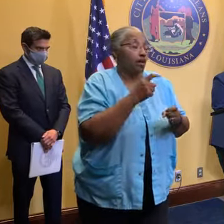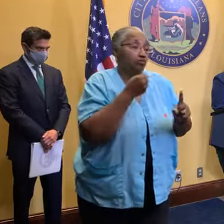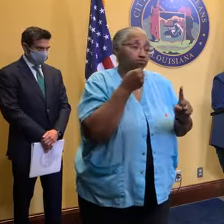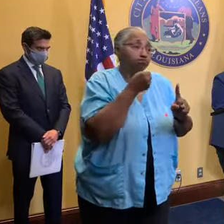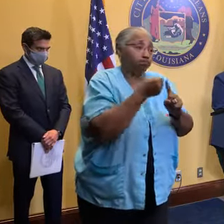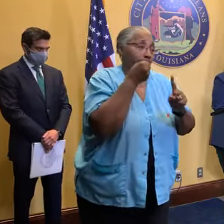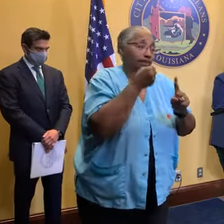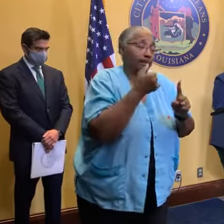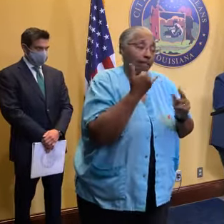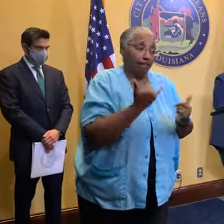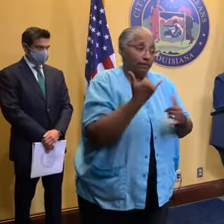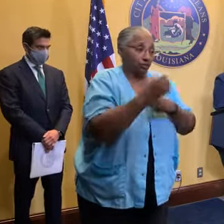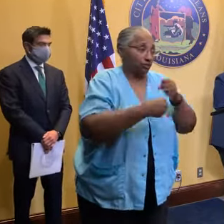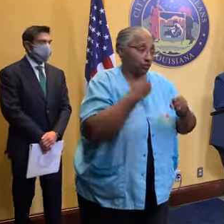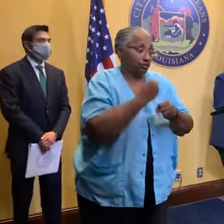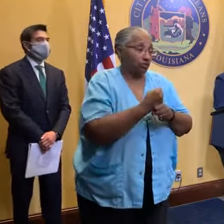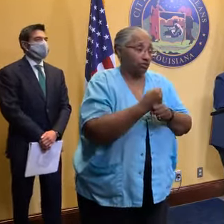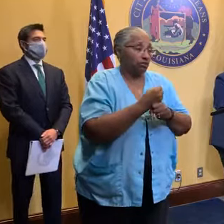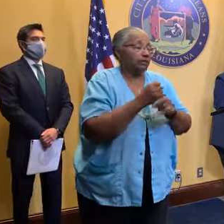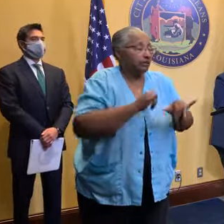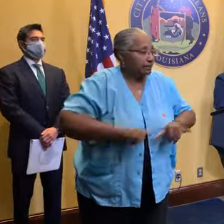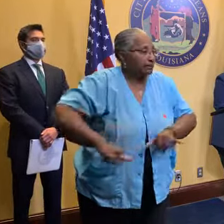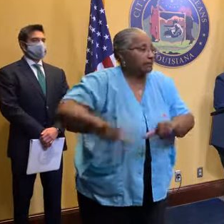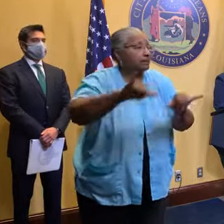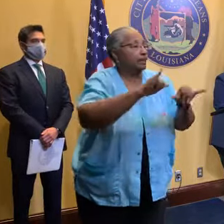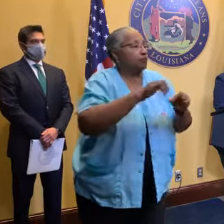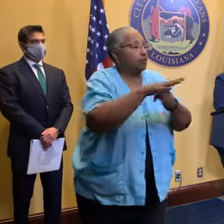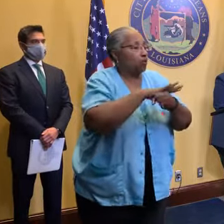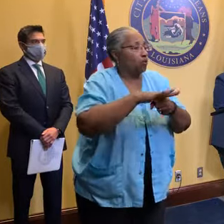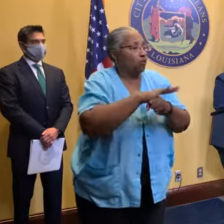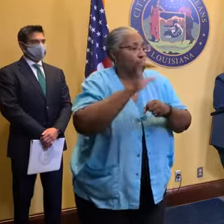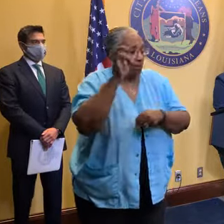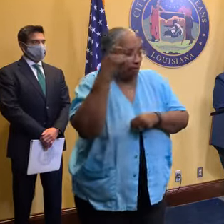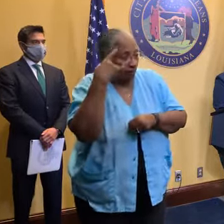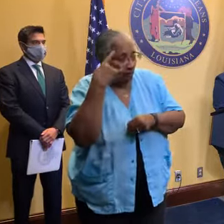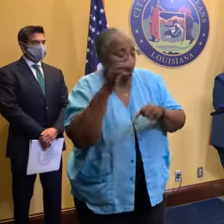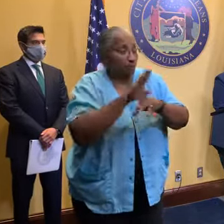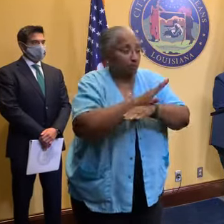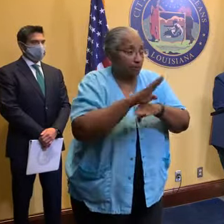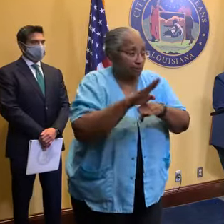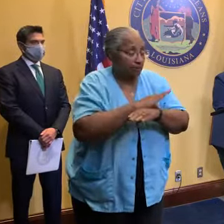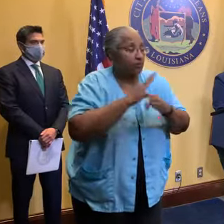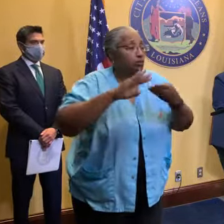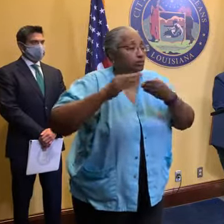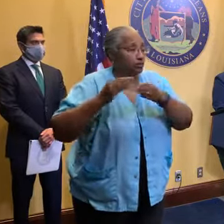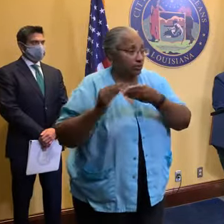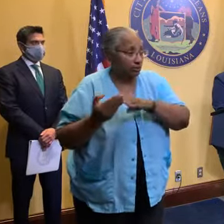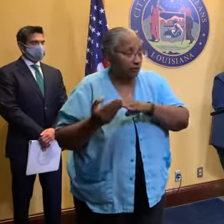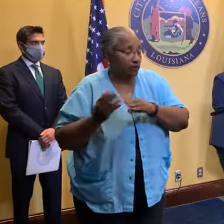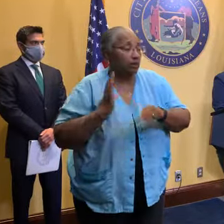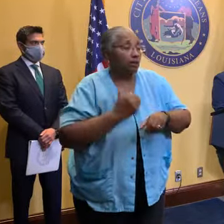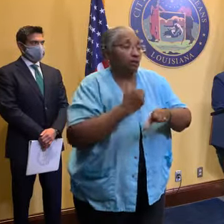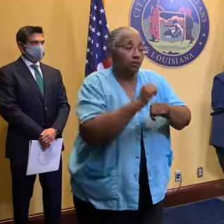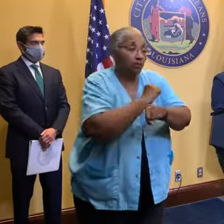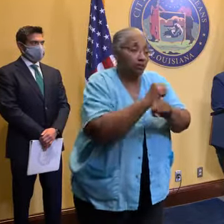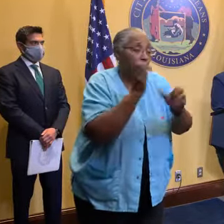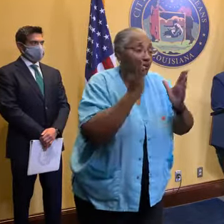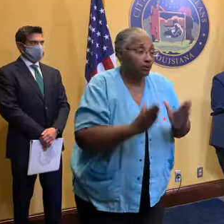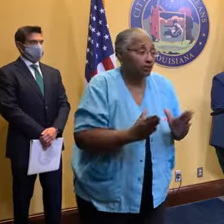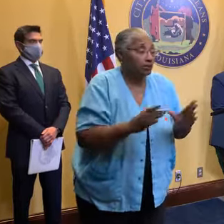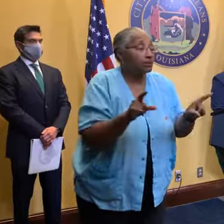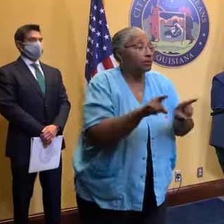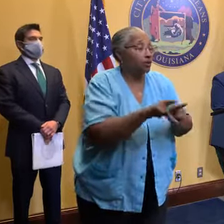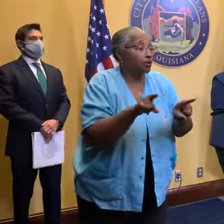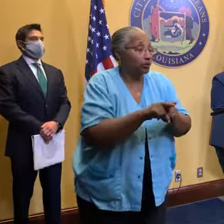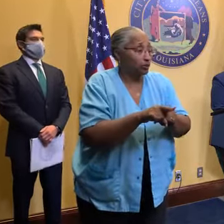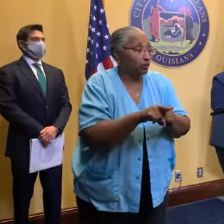year, no doubt, as did all local governments, as did our business community, as did our employees, even